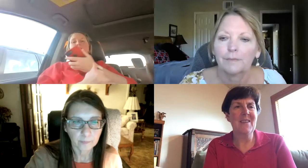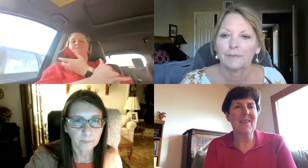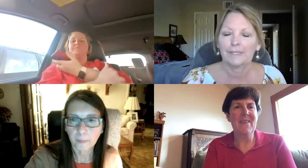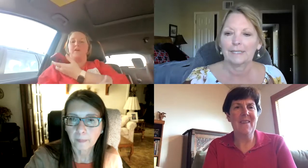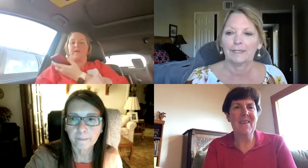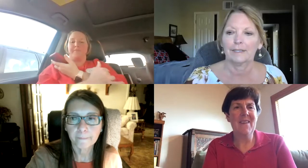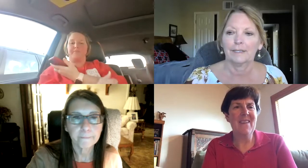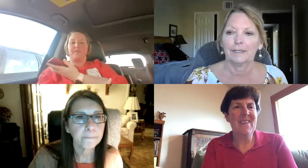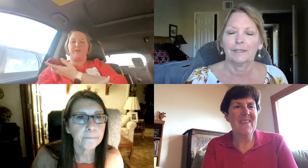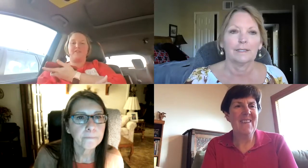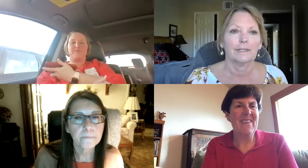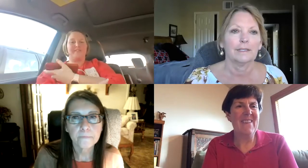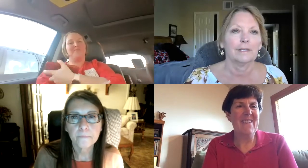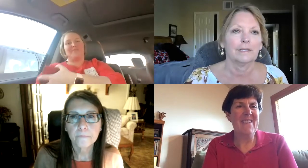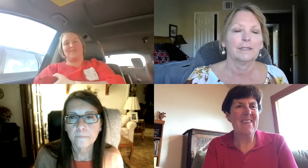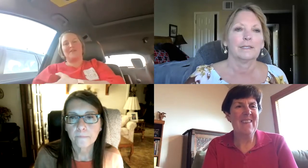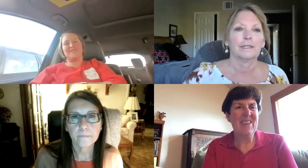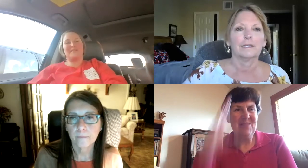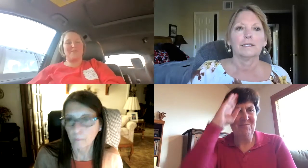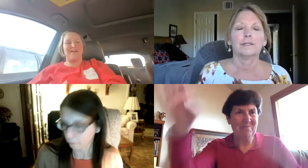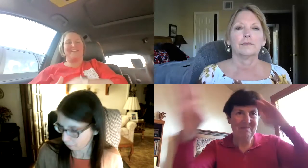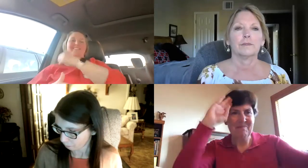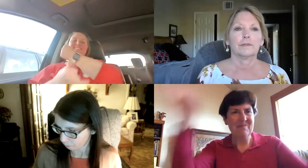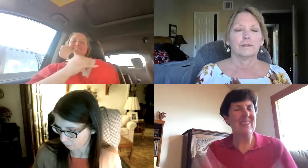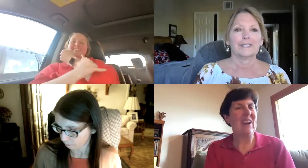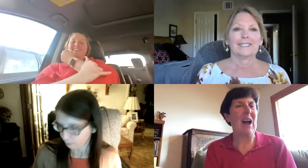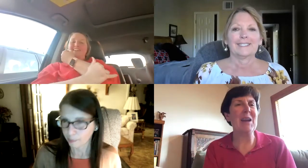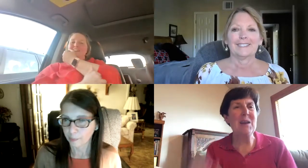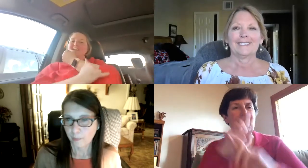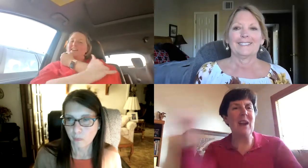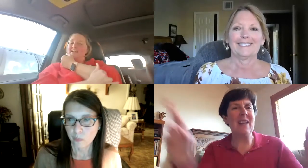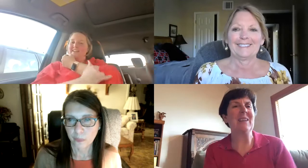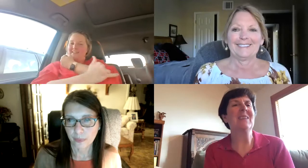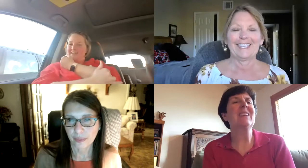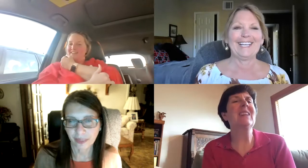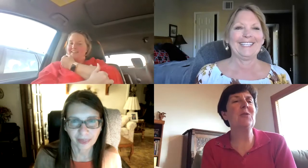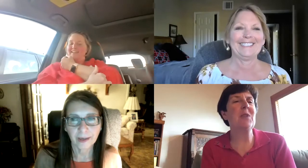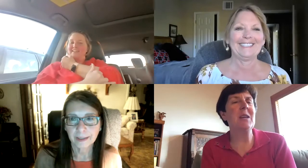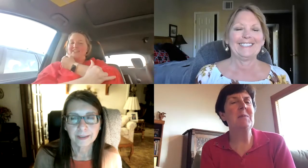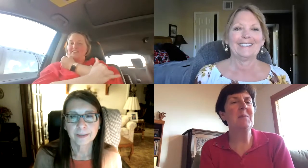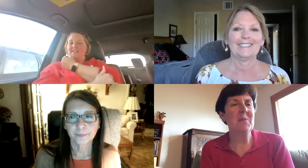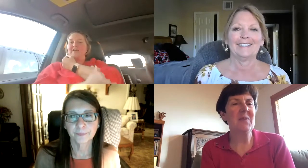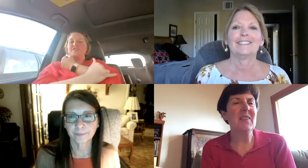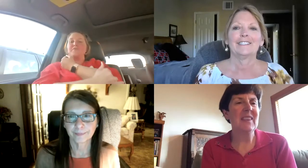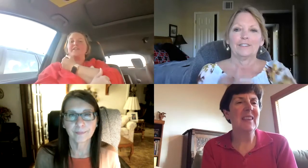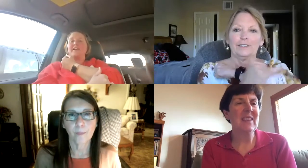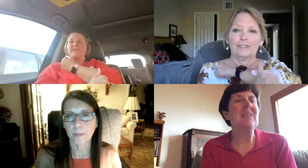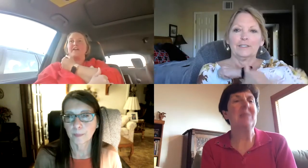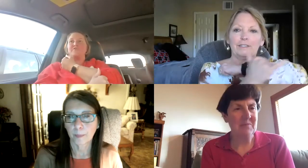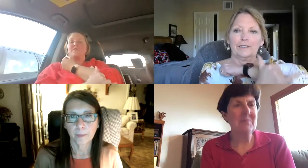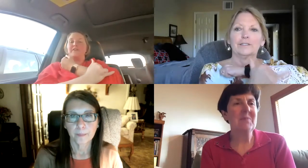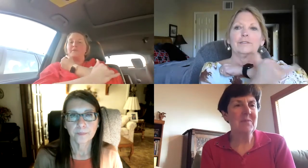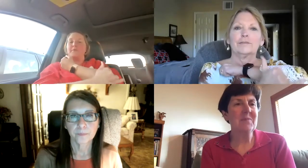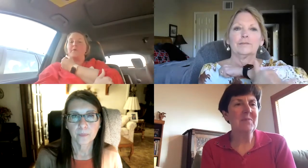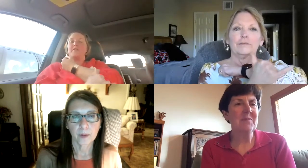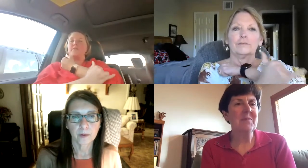That's saying. Okay. Ready, Julie? Question number one. I am ready. Country? Country, like